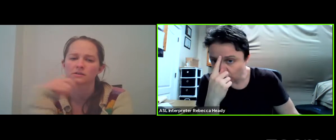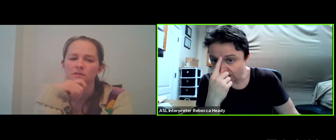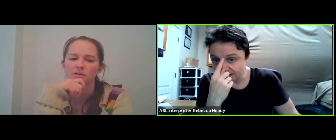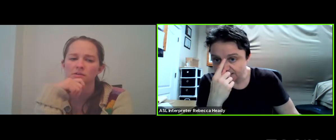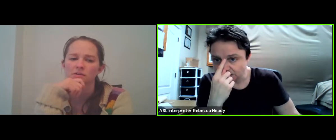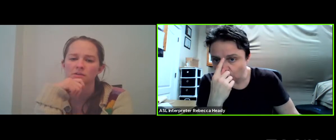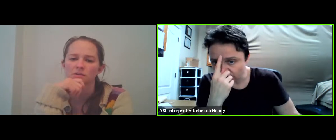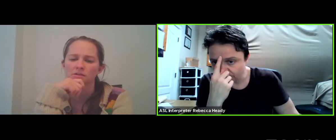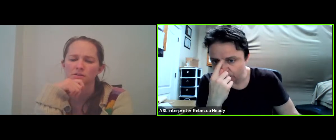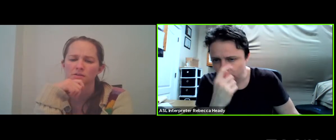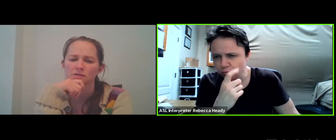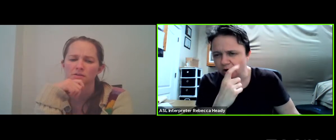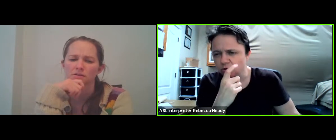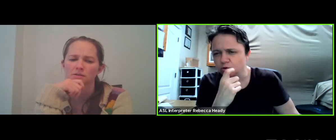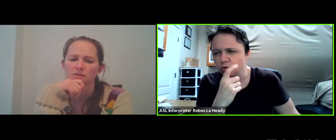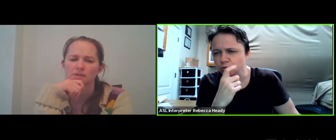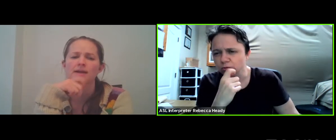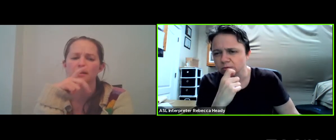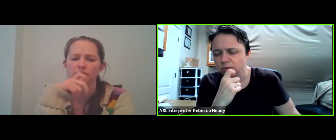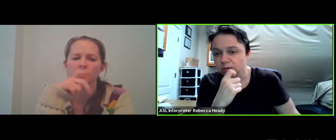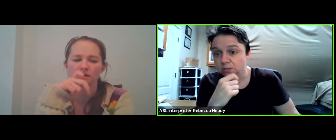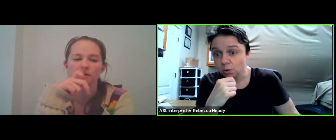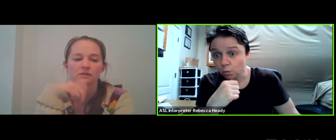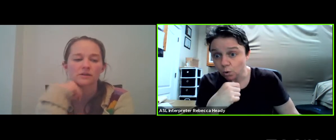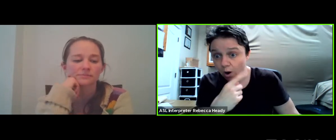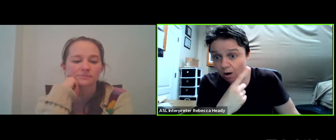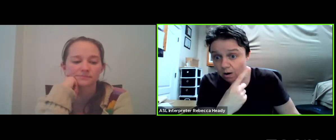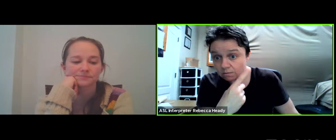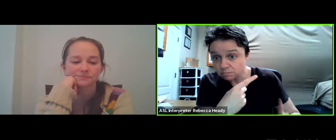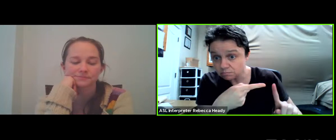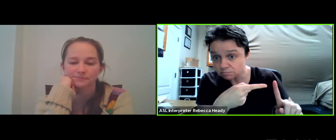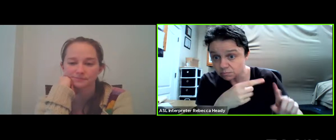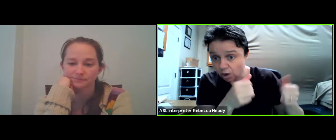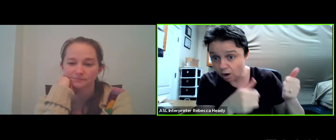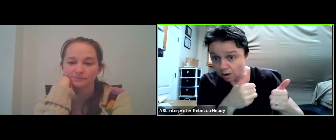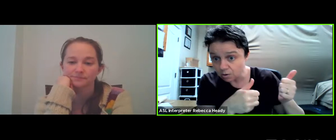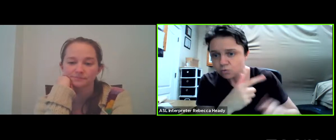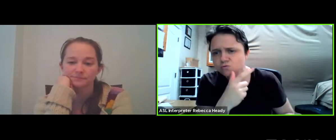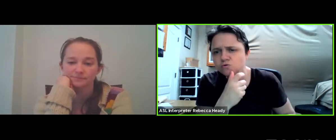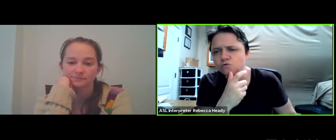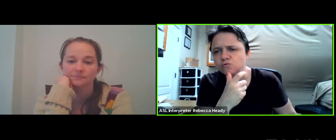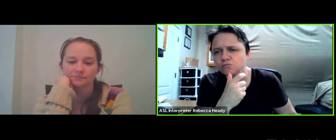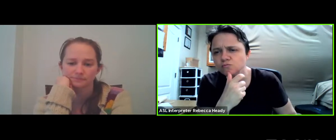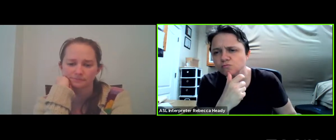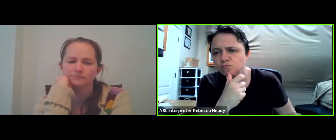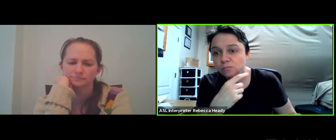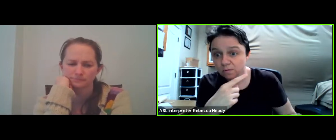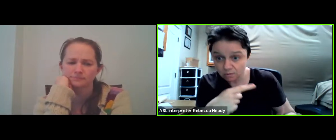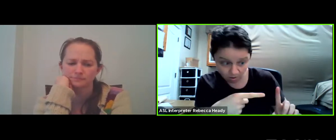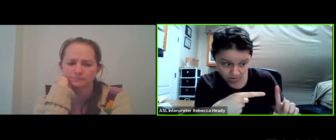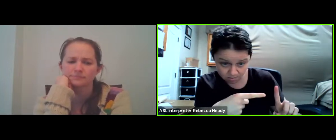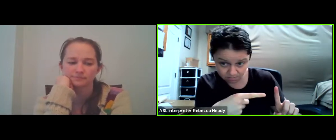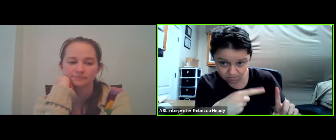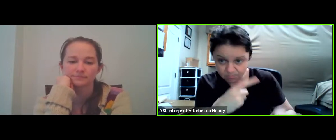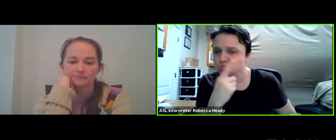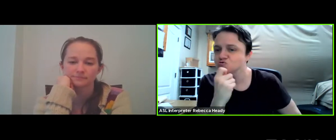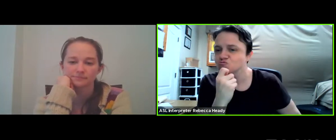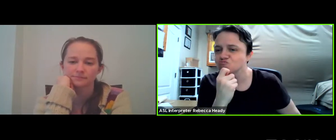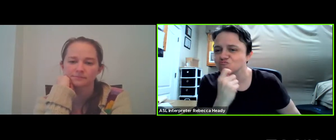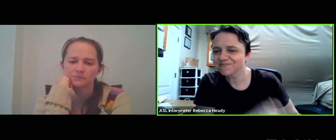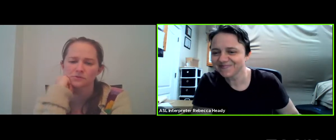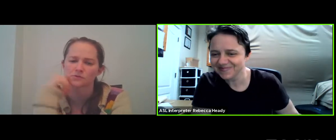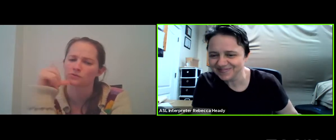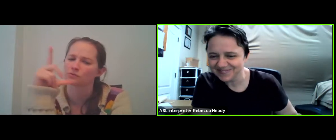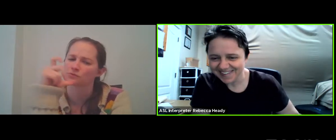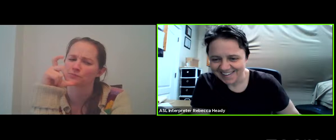And then lower, they said lower for the who part. Who? Yeah, right. So car, who? Car,